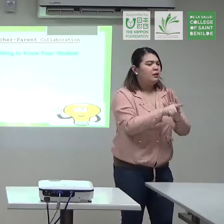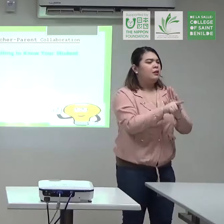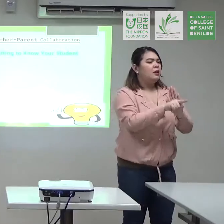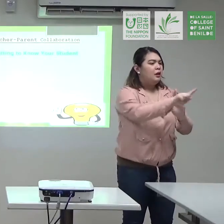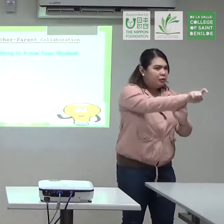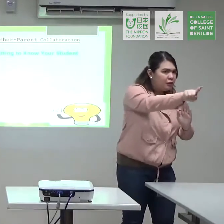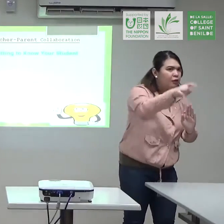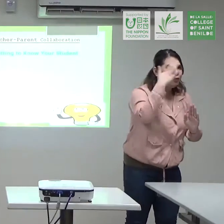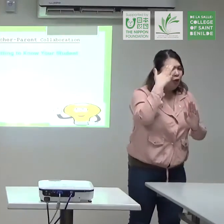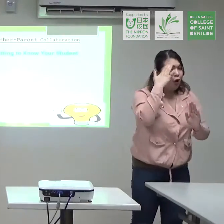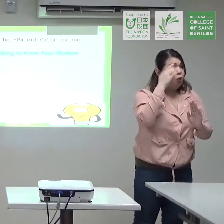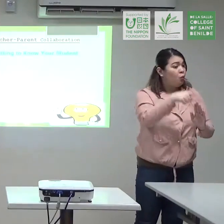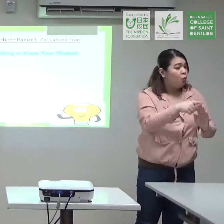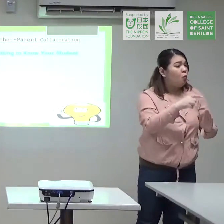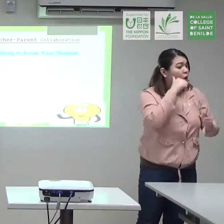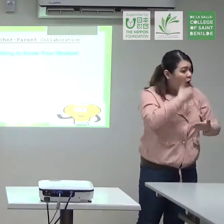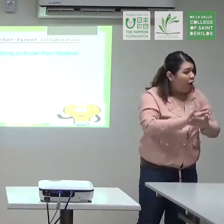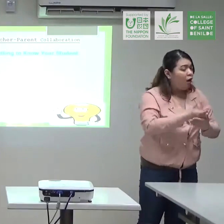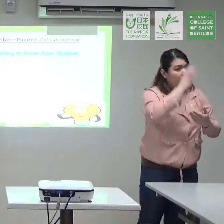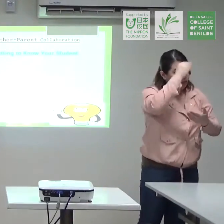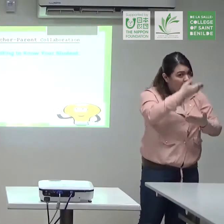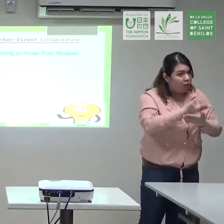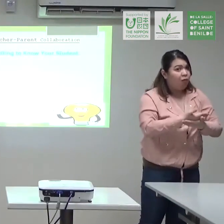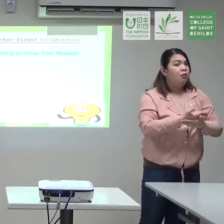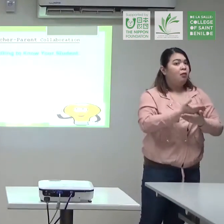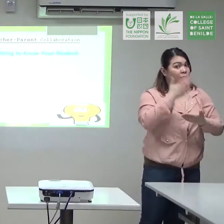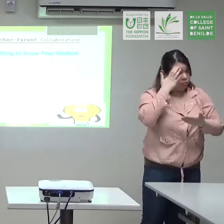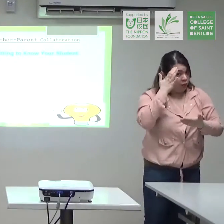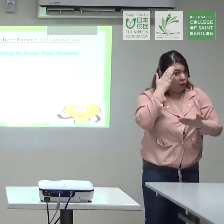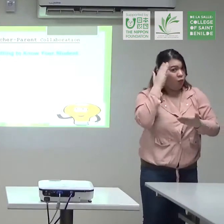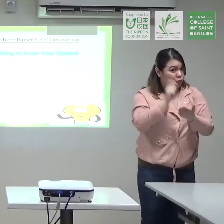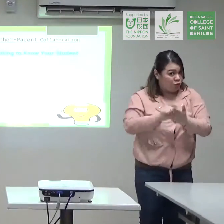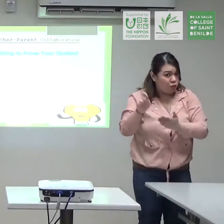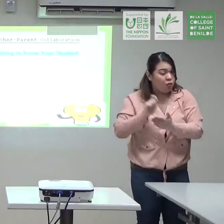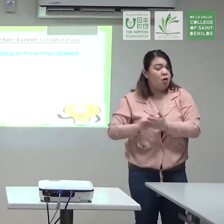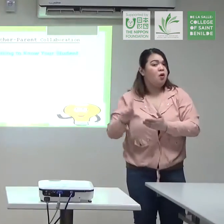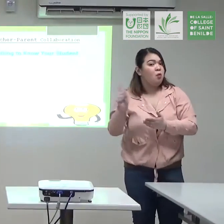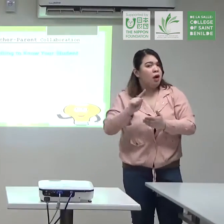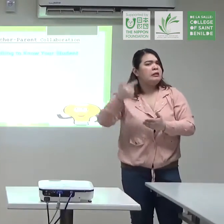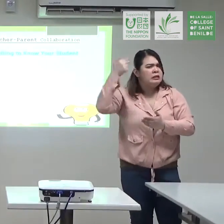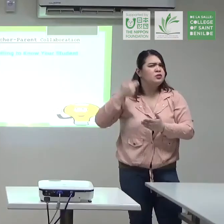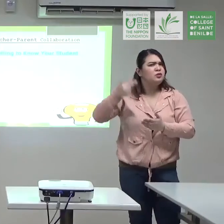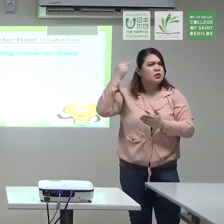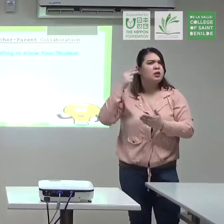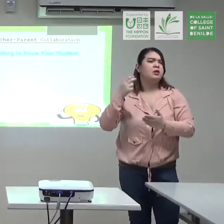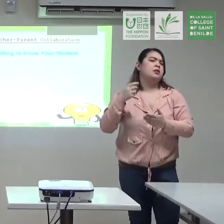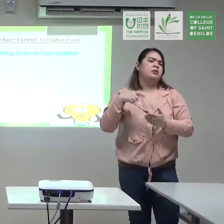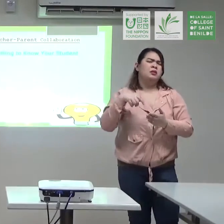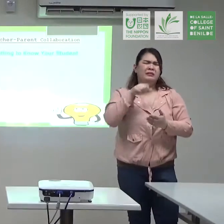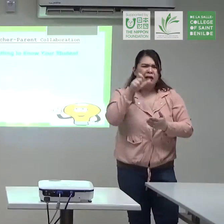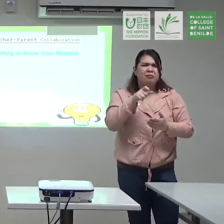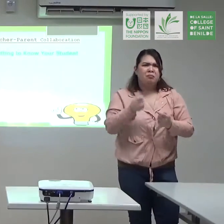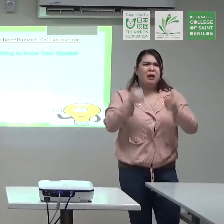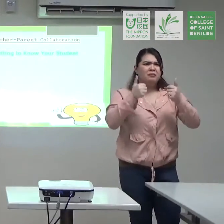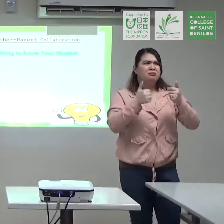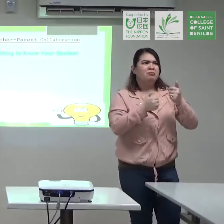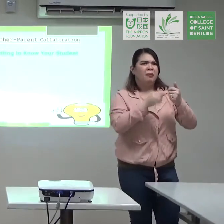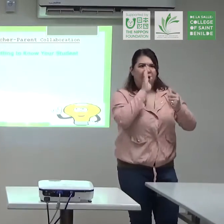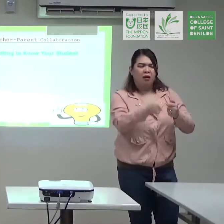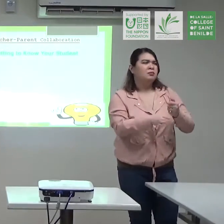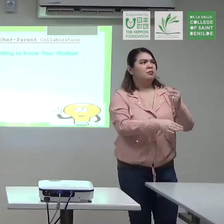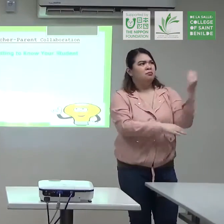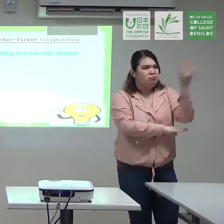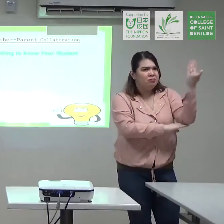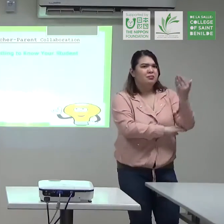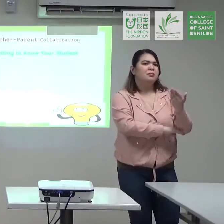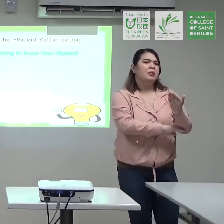magbasa, ito hindi magbasa. As simple as that, when you go right away to your first lesson, getting to know each other.